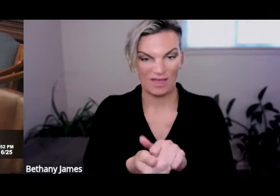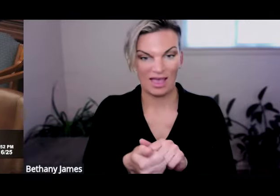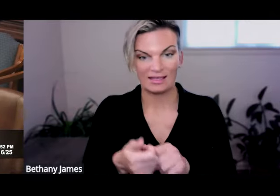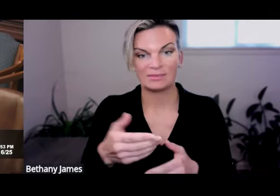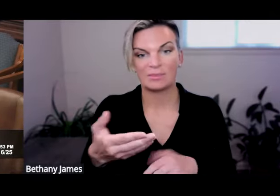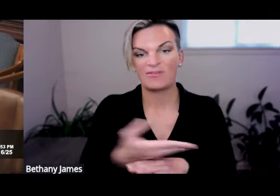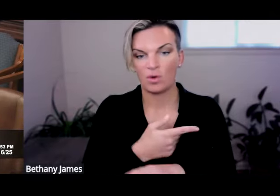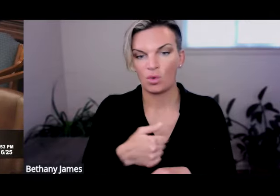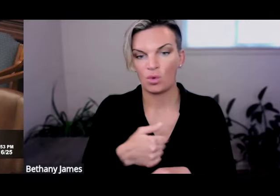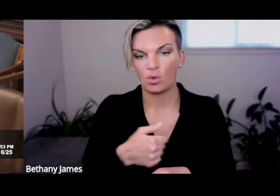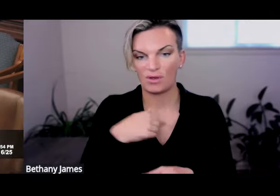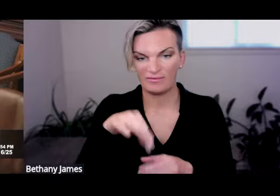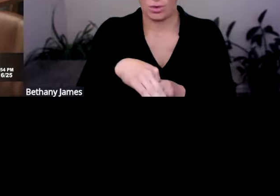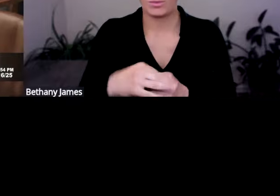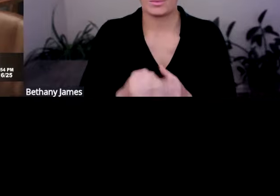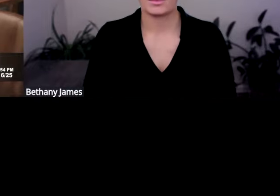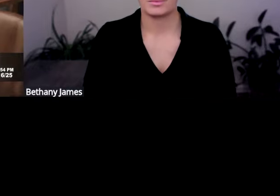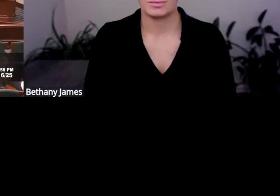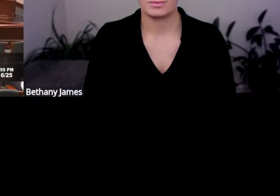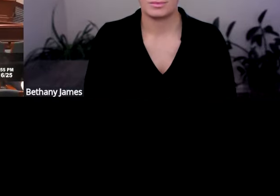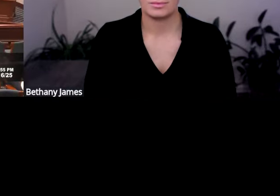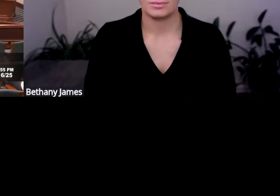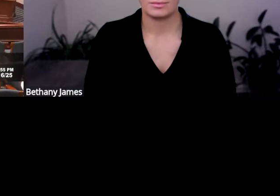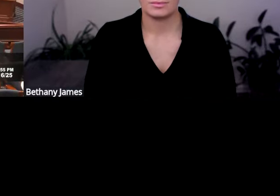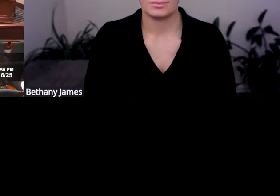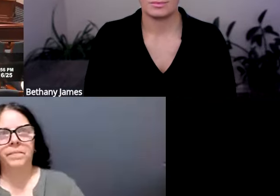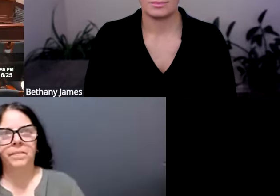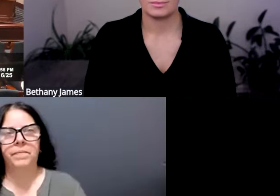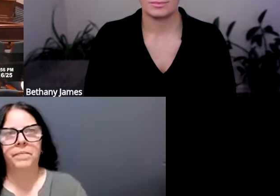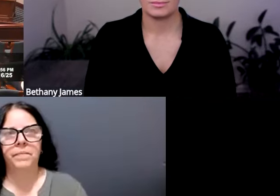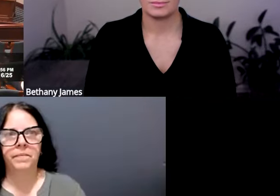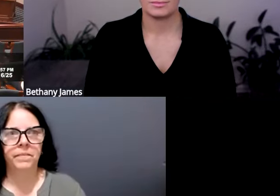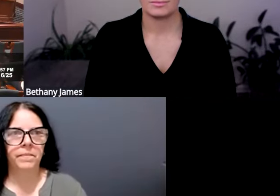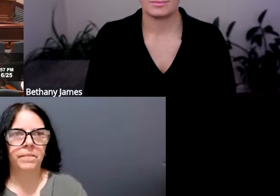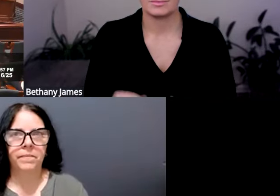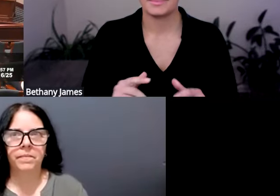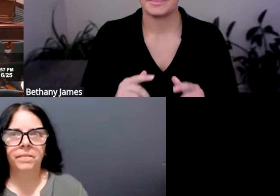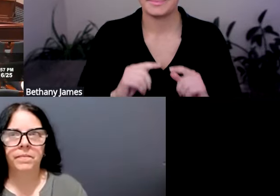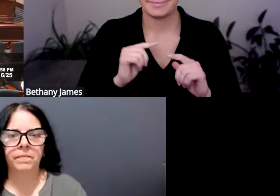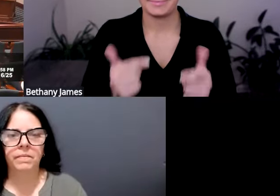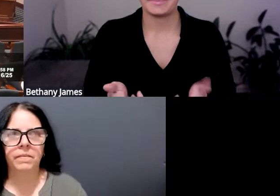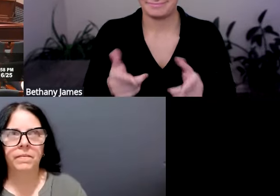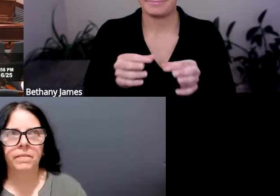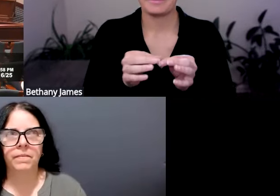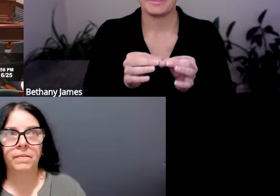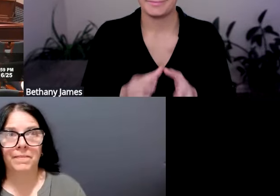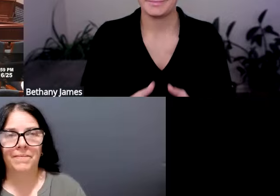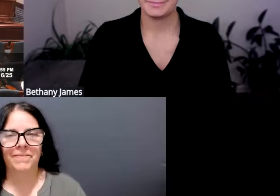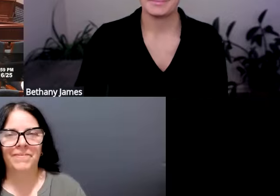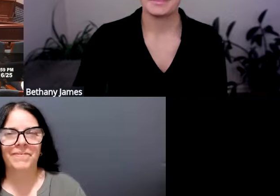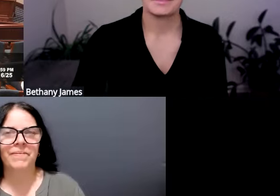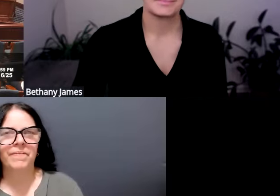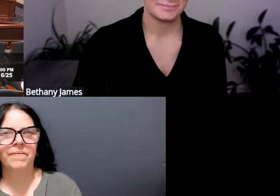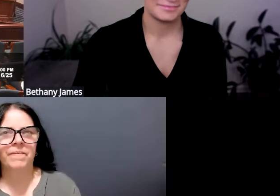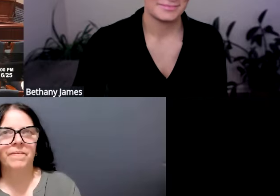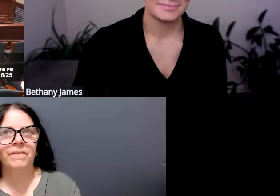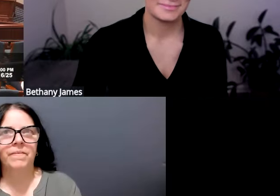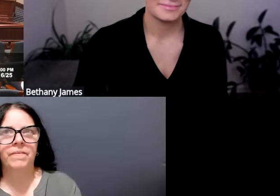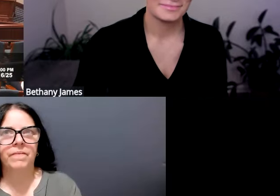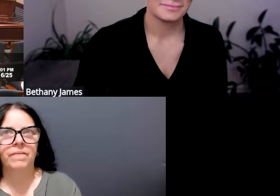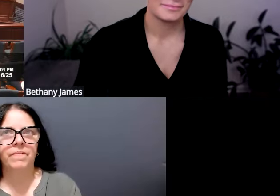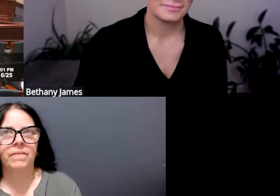the policy is making our conditional on the replacement of summary language, then our position would be, would like to withdraw the petition and bring that